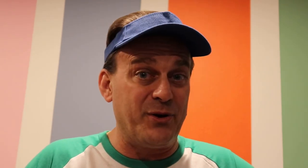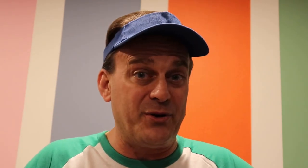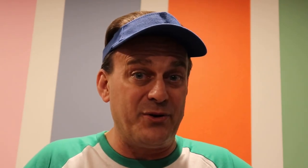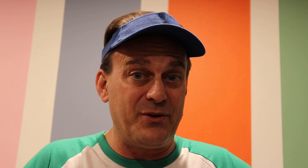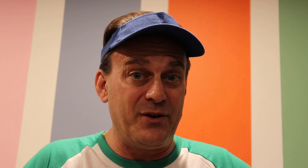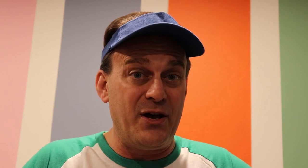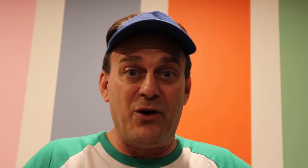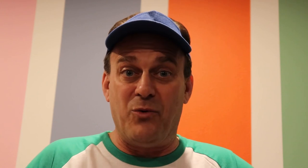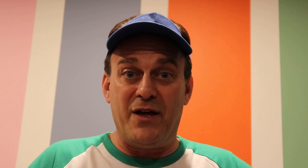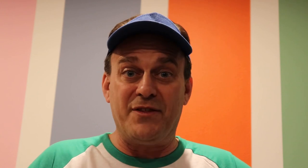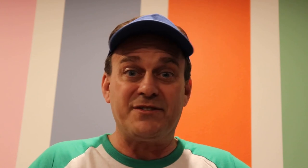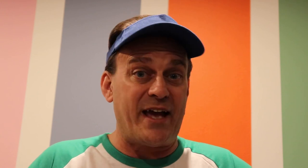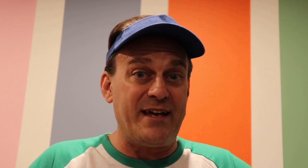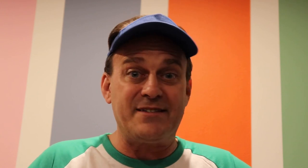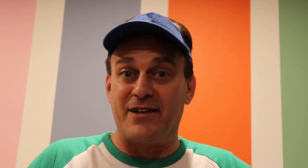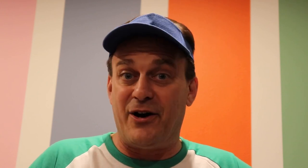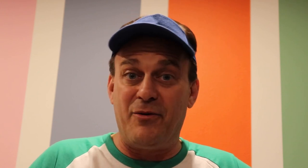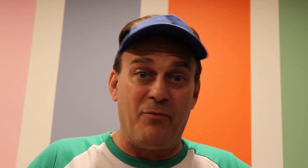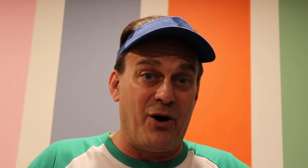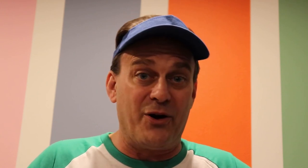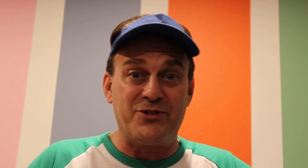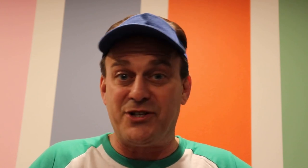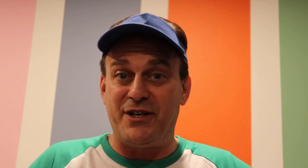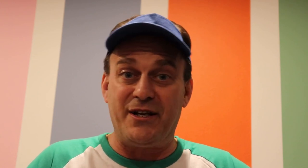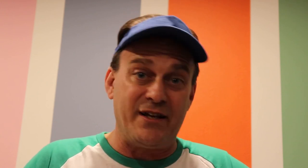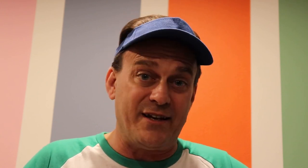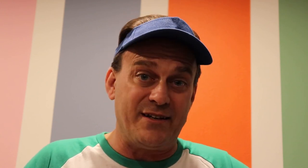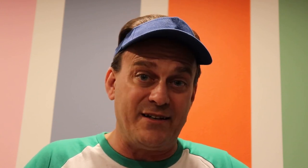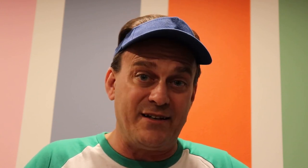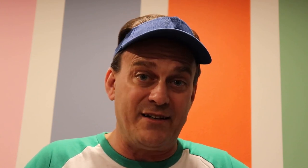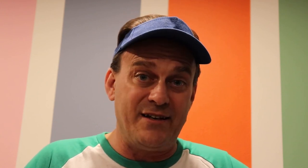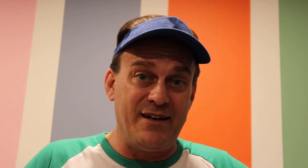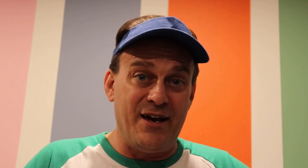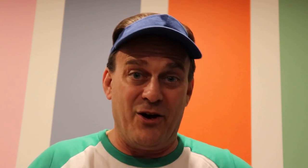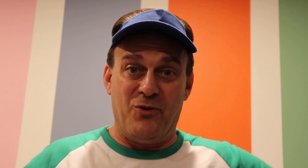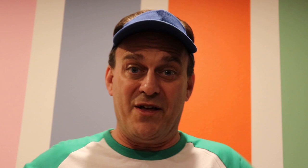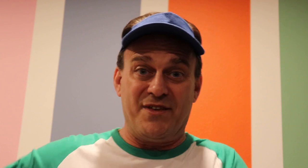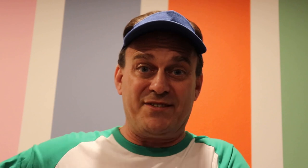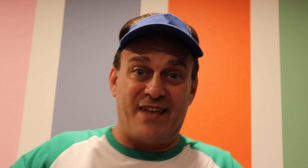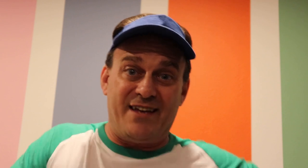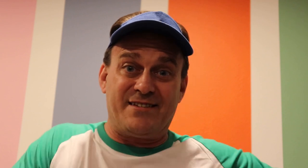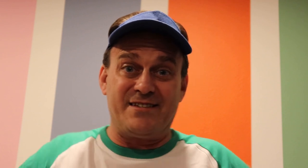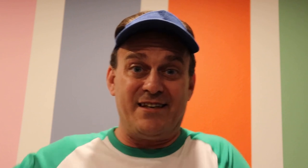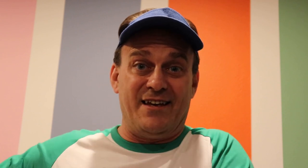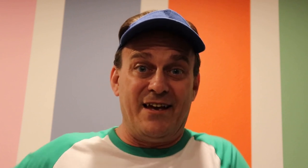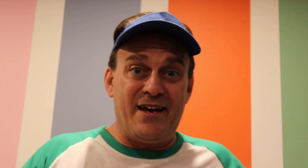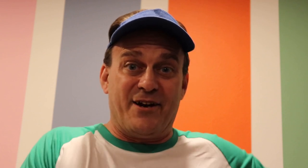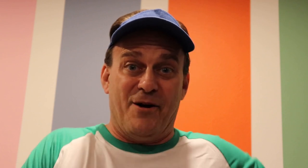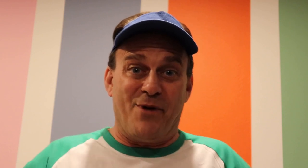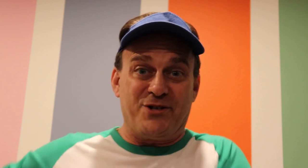number. When the saints come marching in, oh, when the saints come